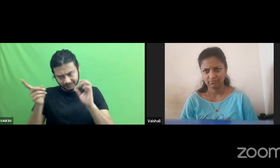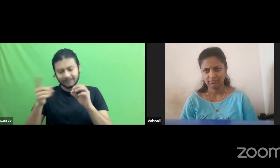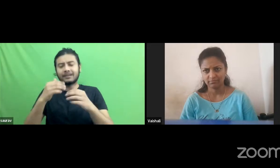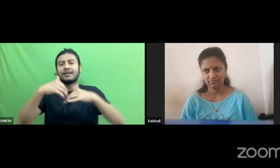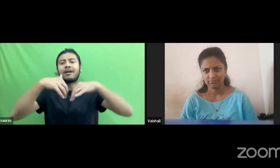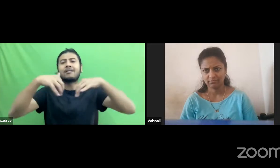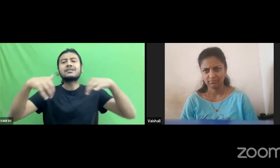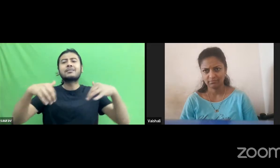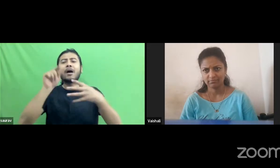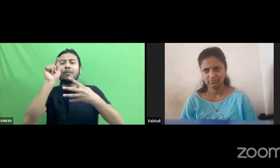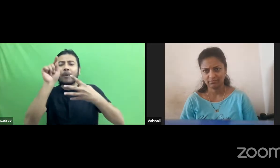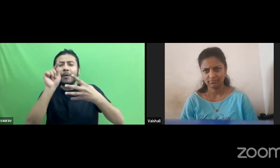Just see.